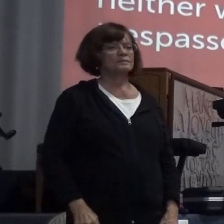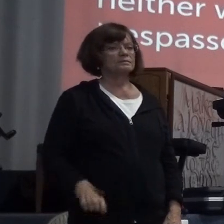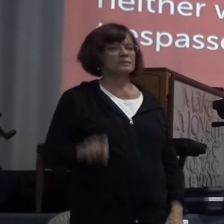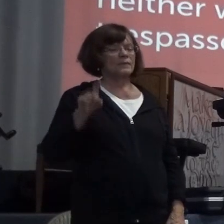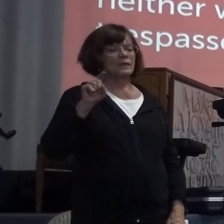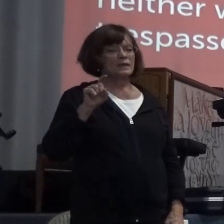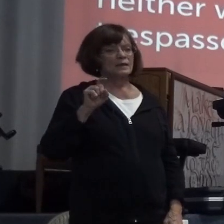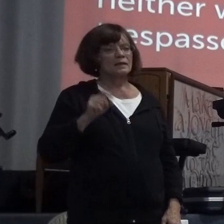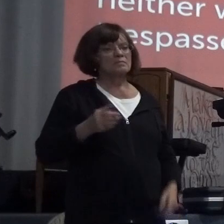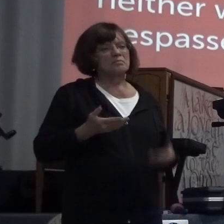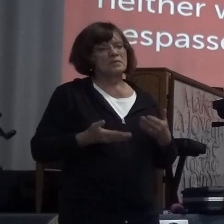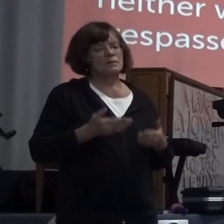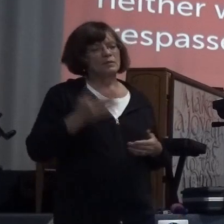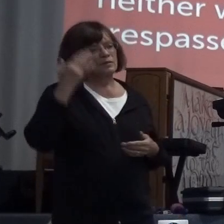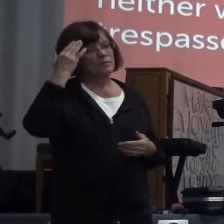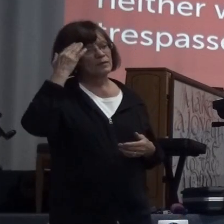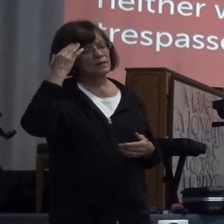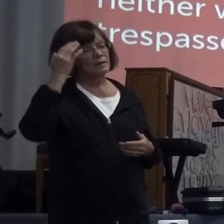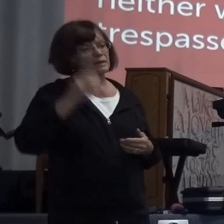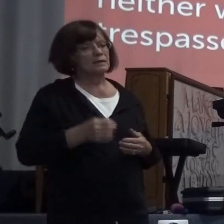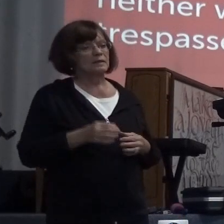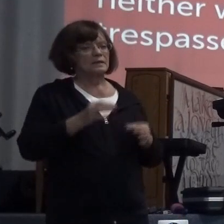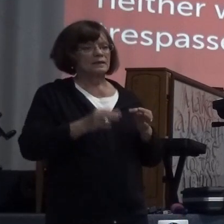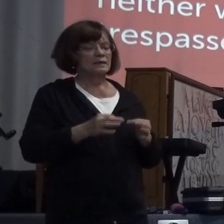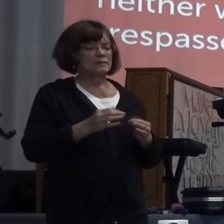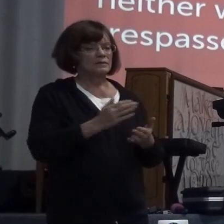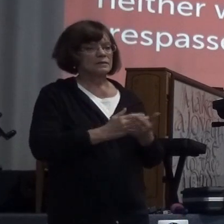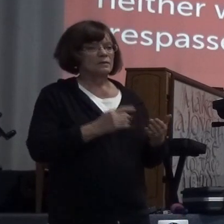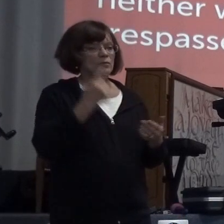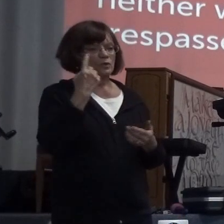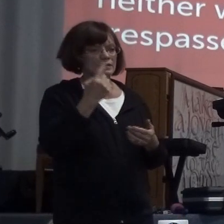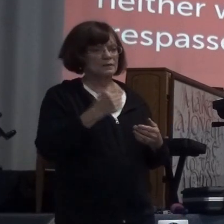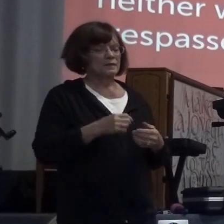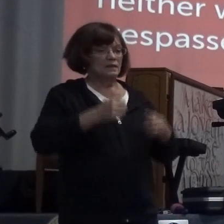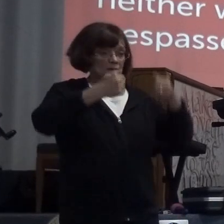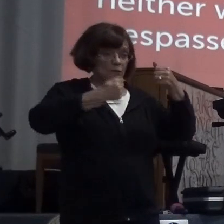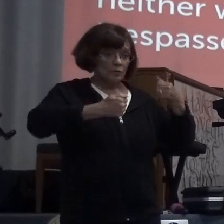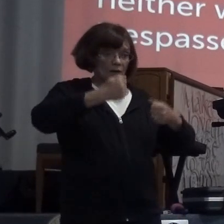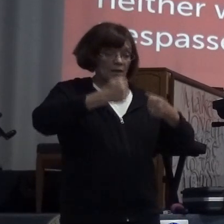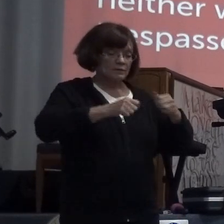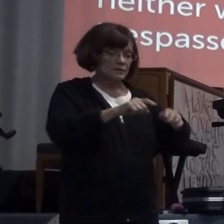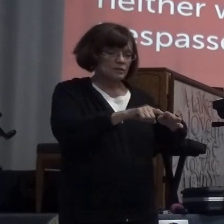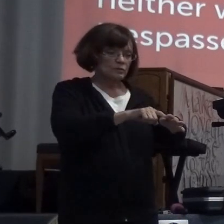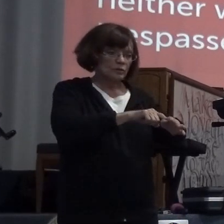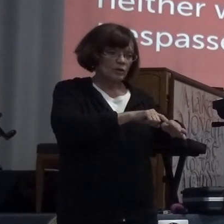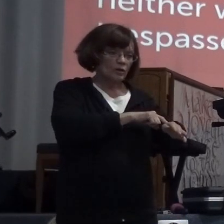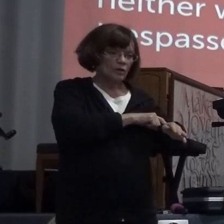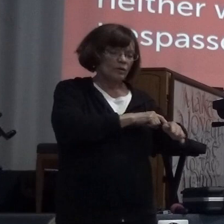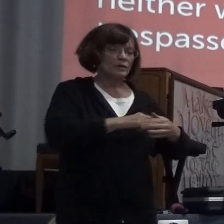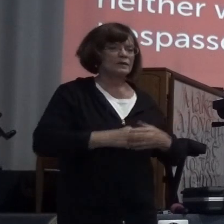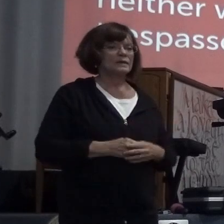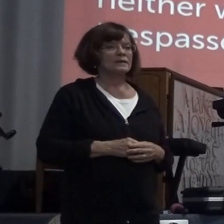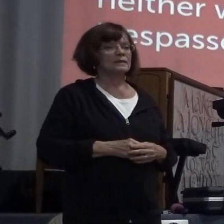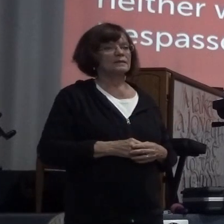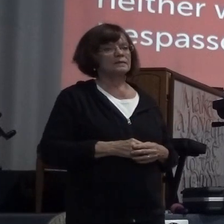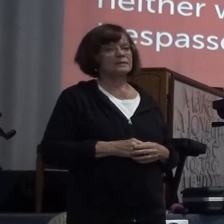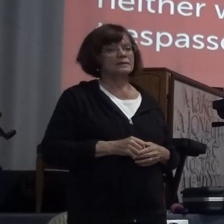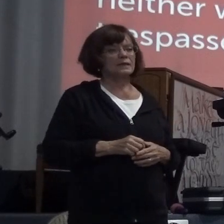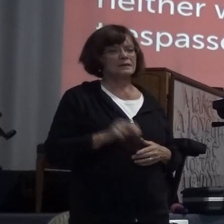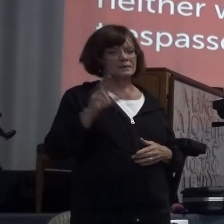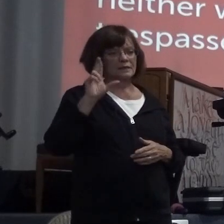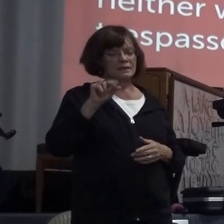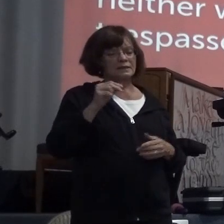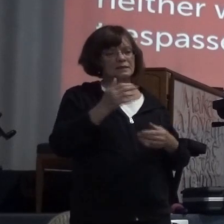might think it is, just because someone's driving slow in front of us. You know, we can't do that. That's sinful.